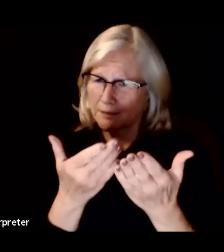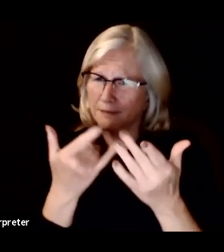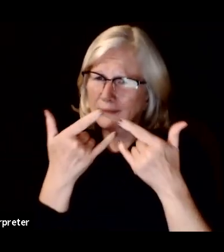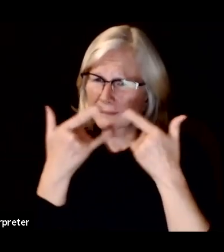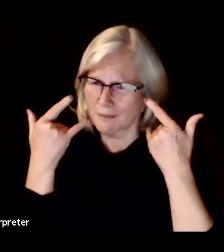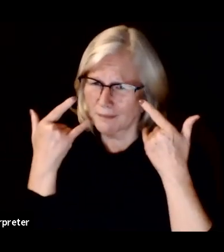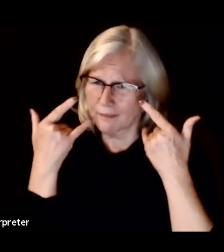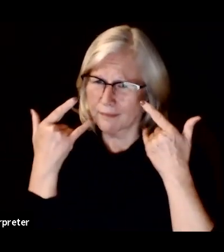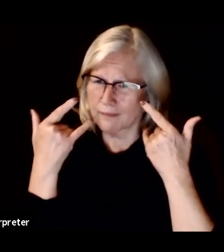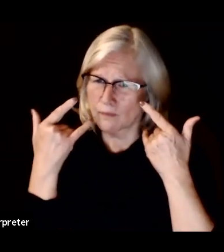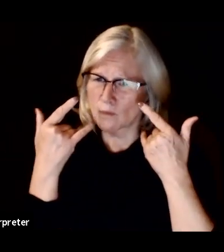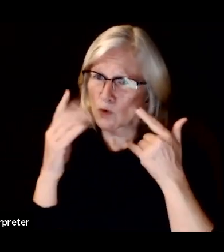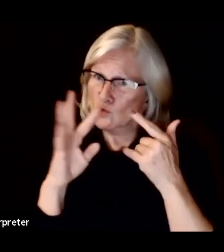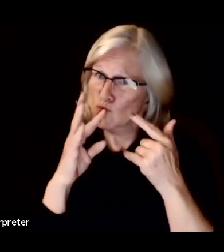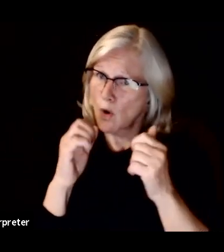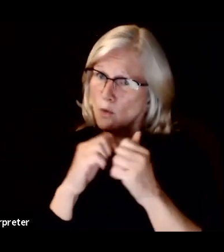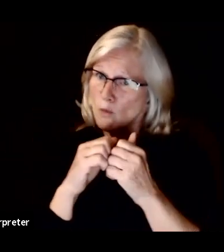it does?